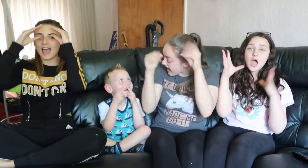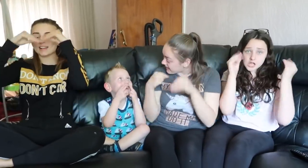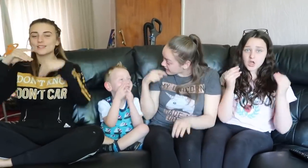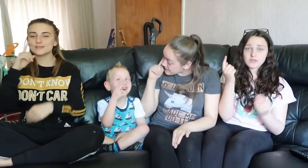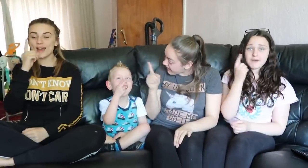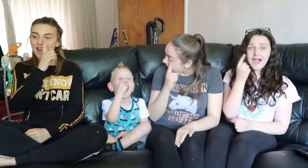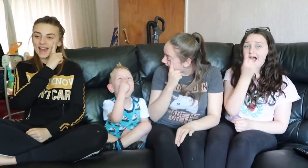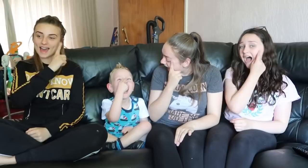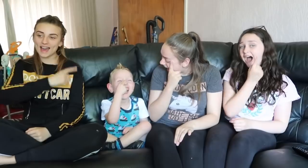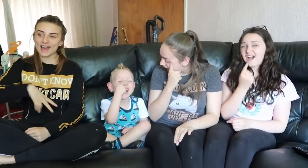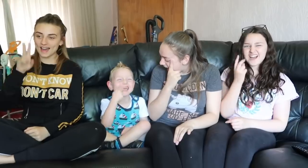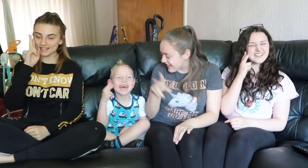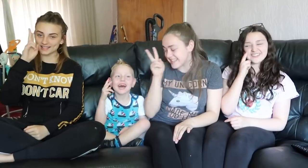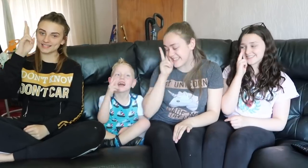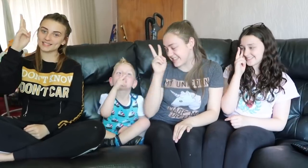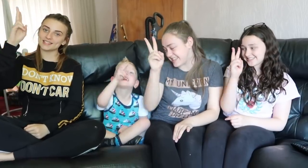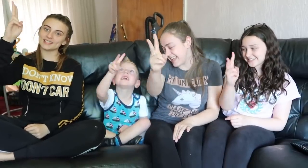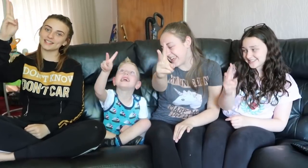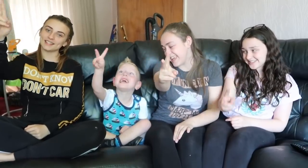I close my eyes to see.